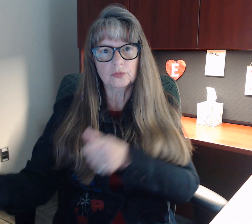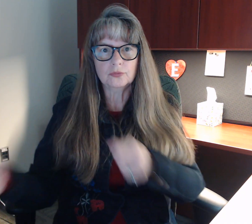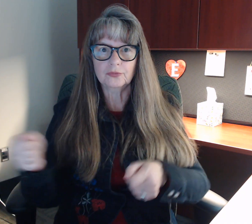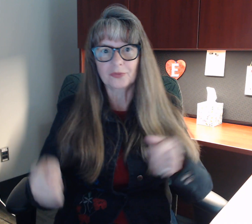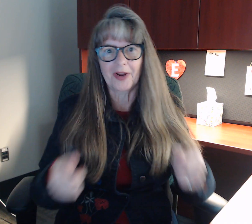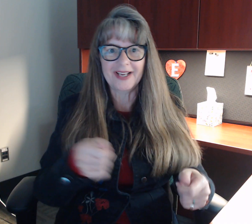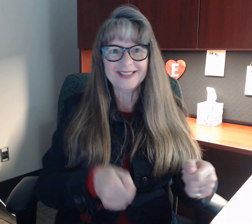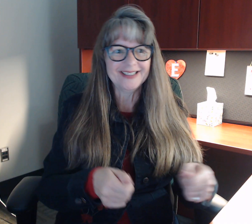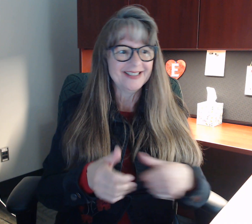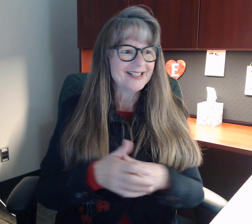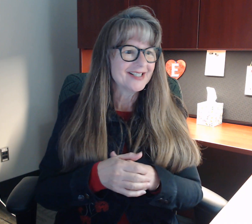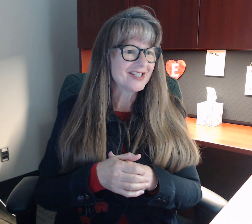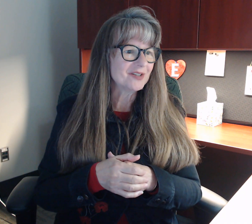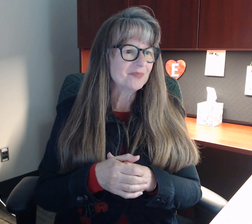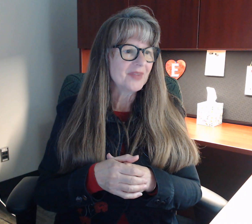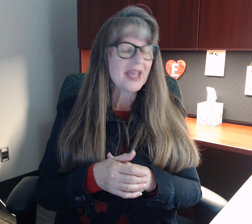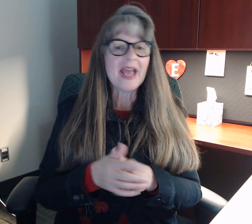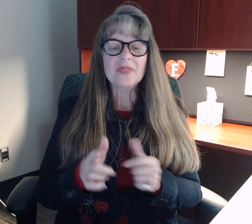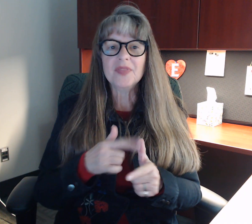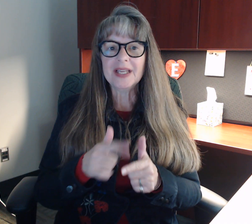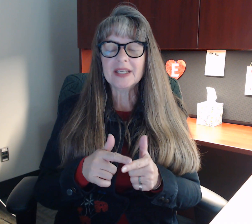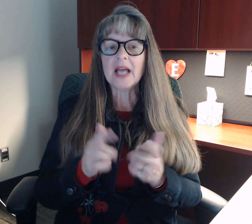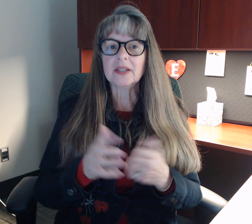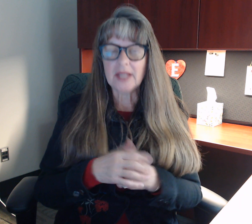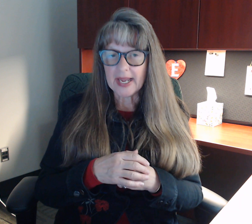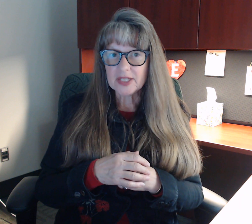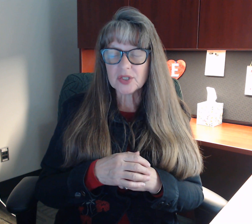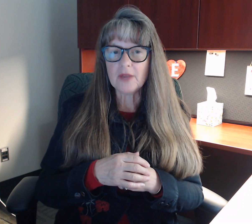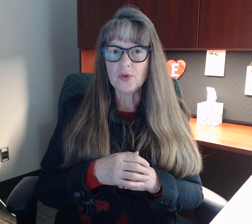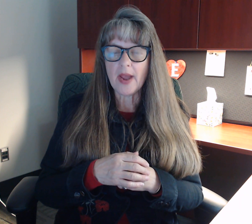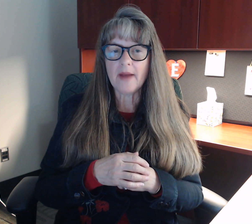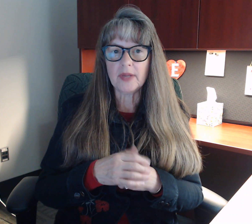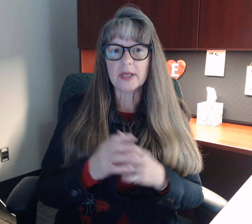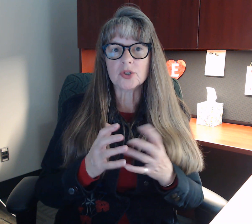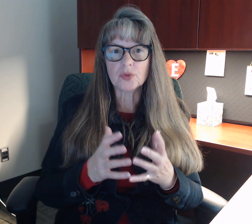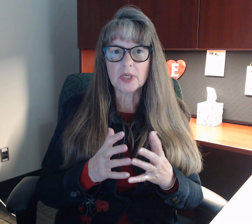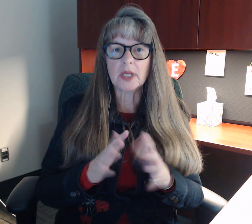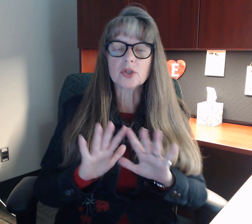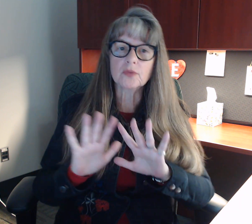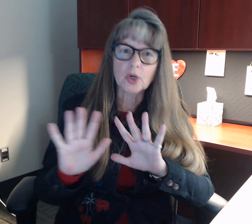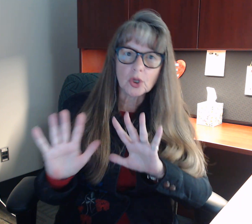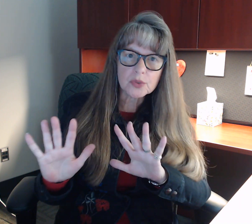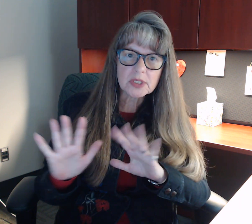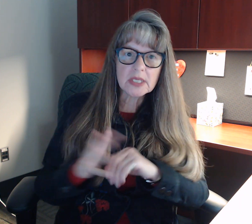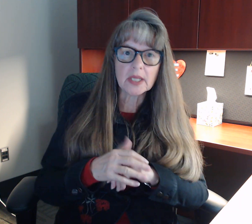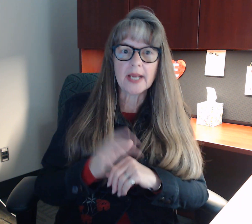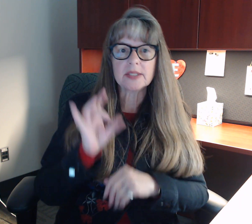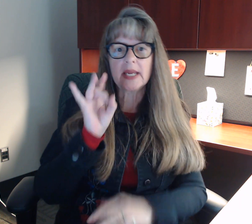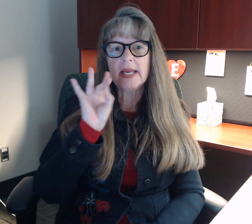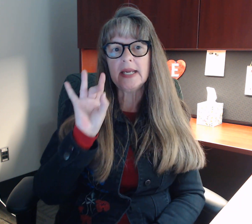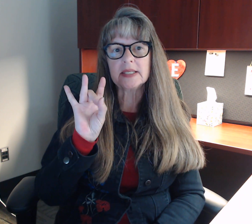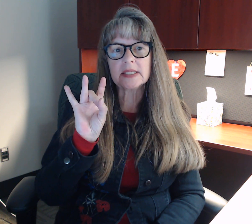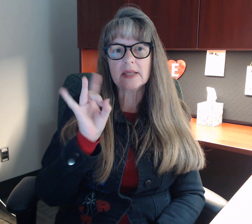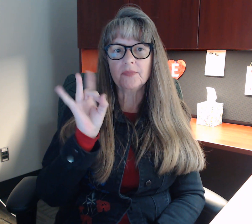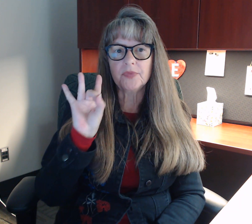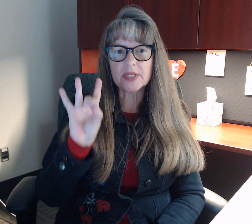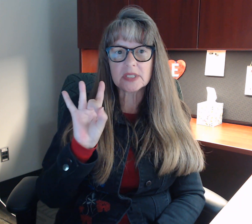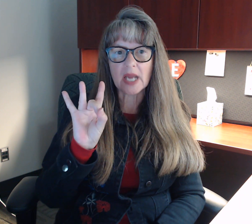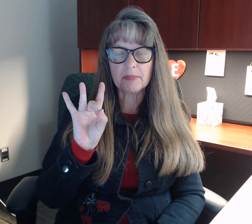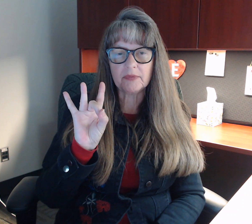know, right? So, and then lights, if you have like a string of lights, you're going to go see lights. It's this type of light